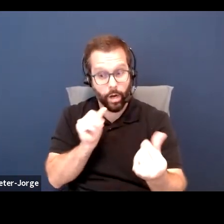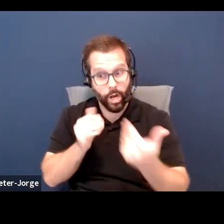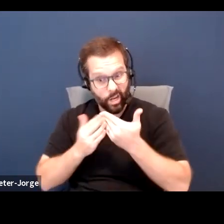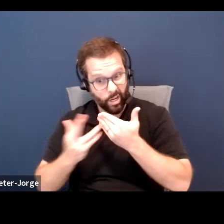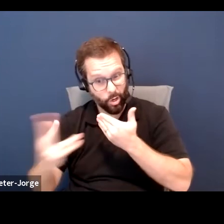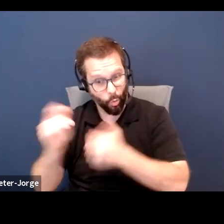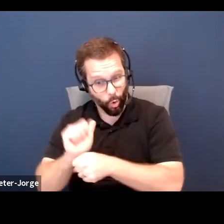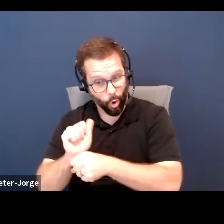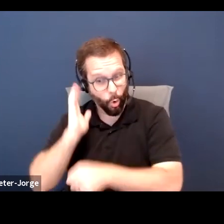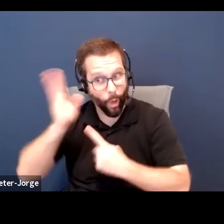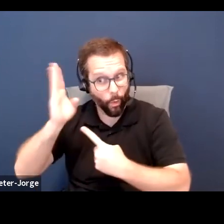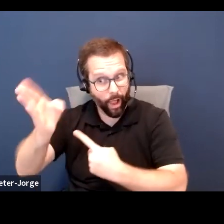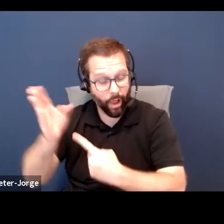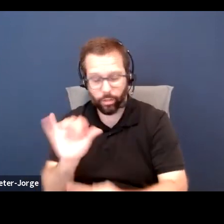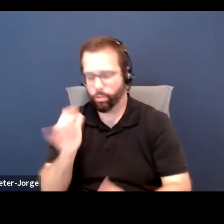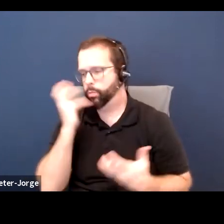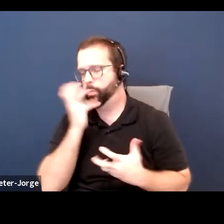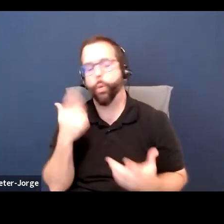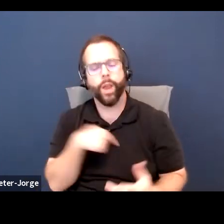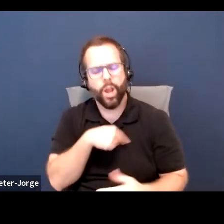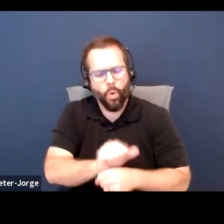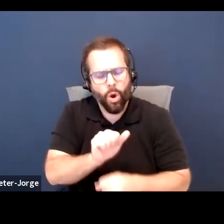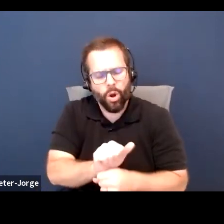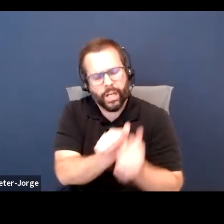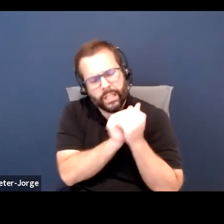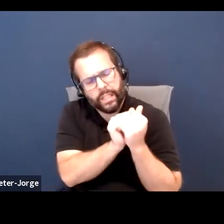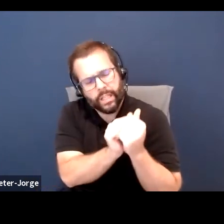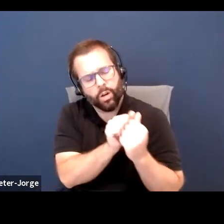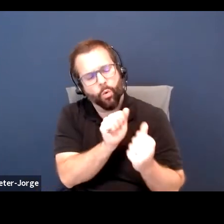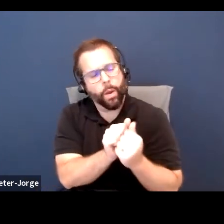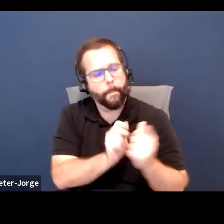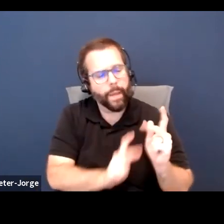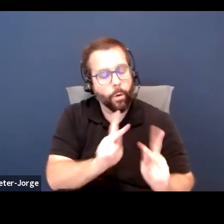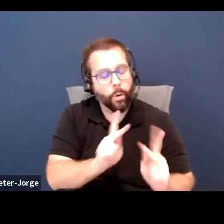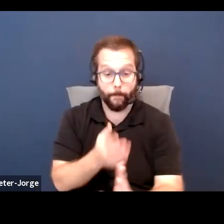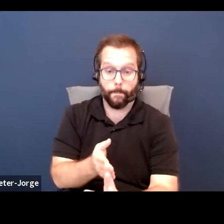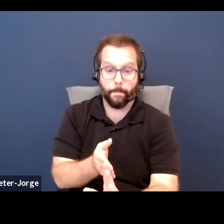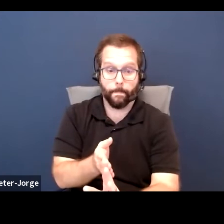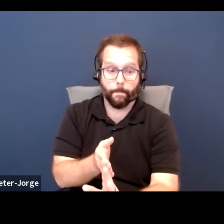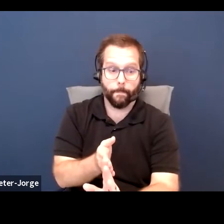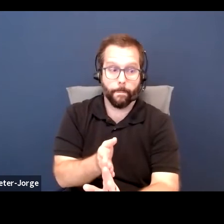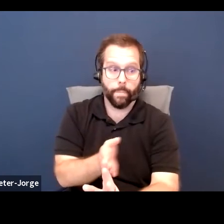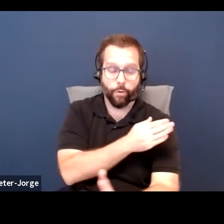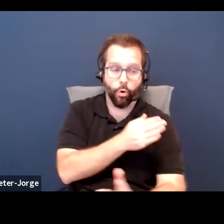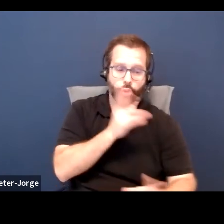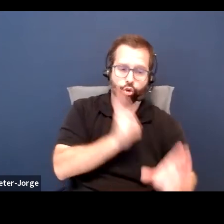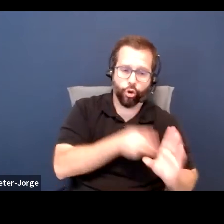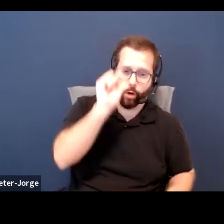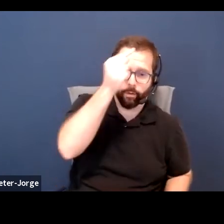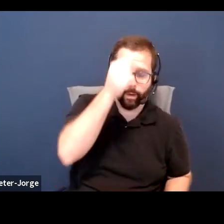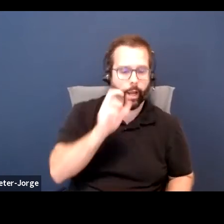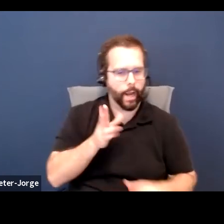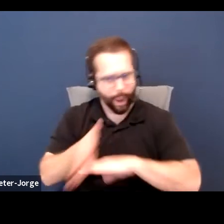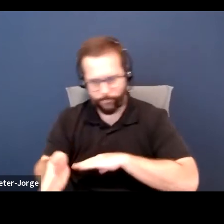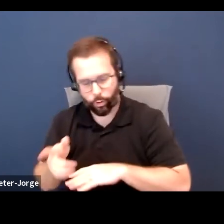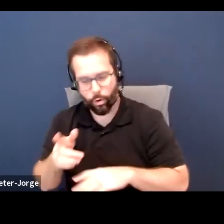alongside so many CILs throughout the pandemic, both before I joined the government and after, your